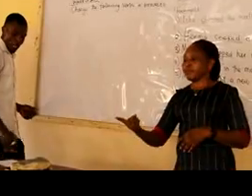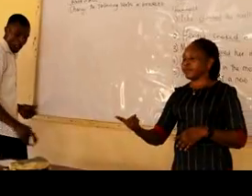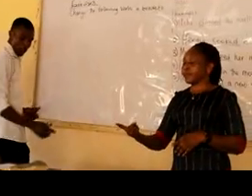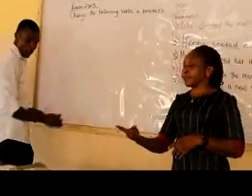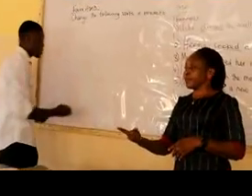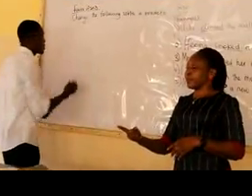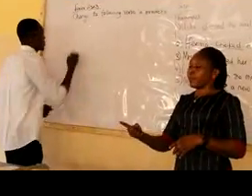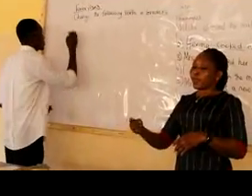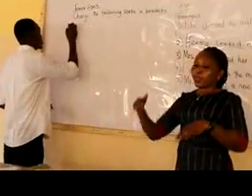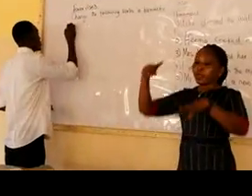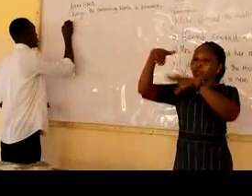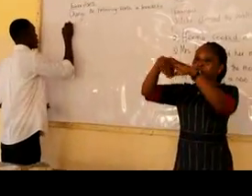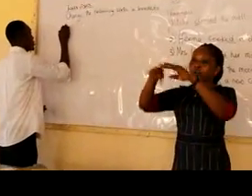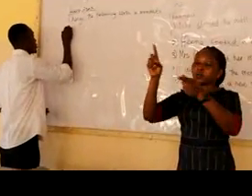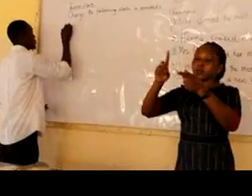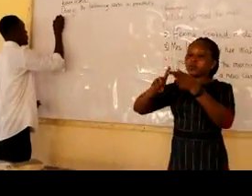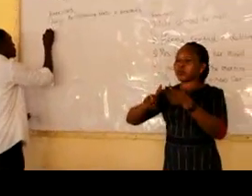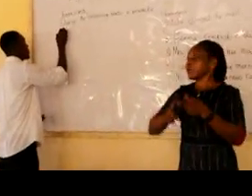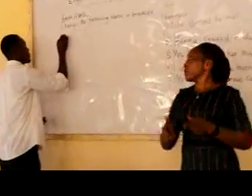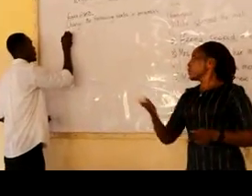into their correct